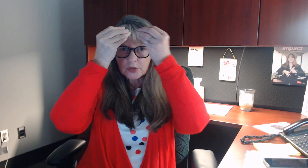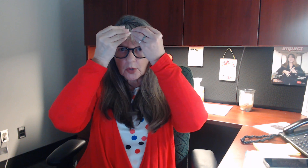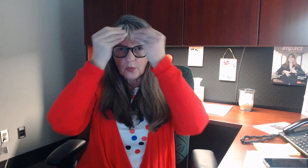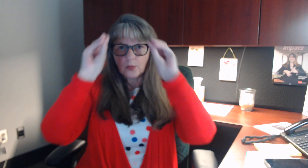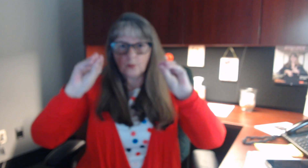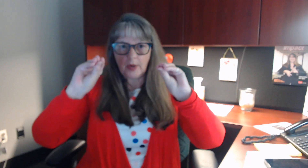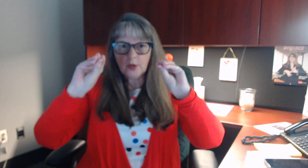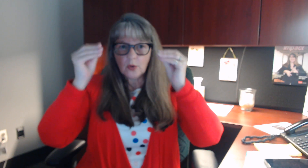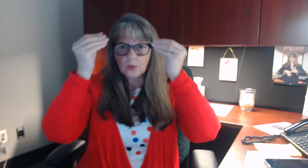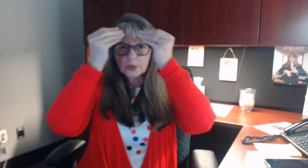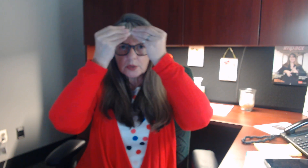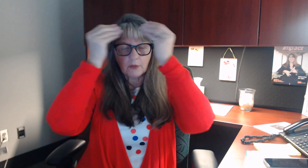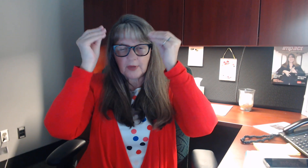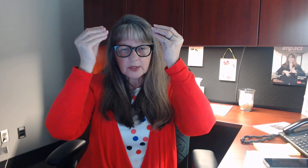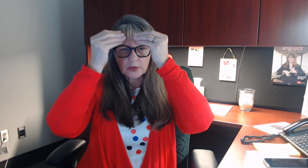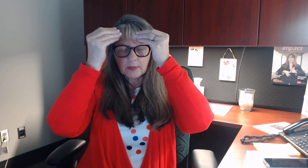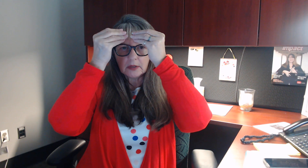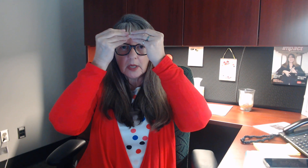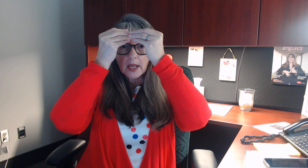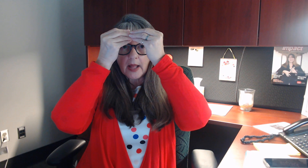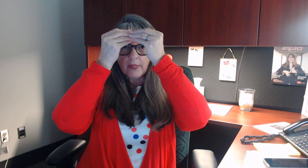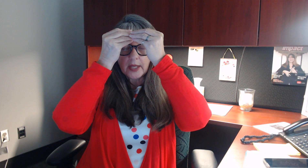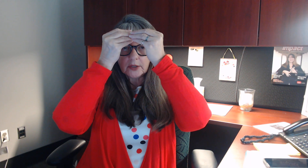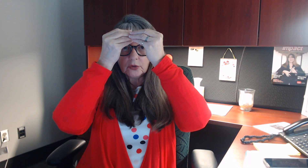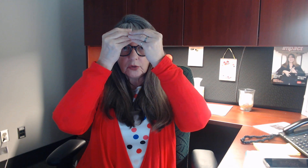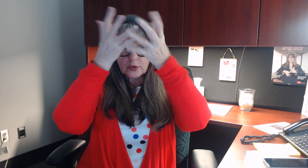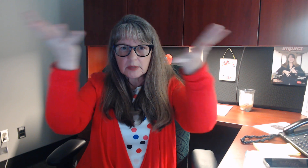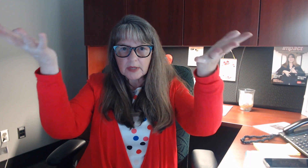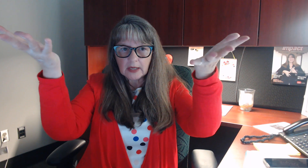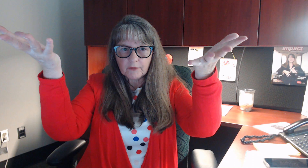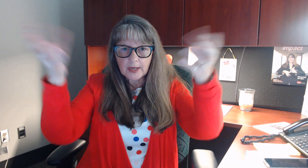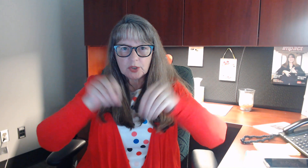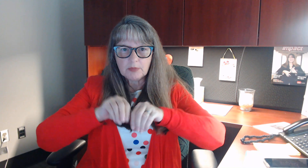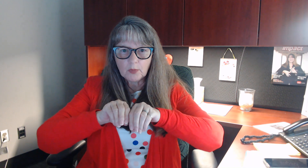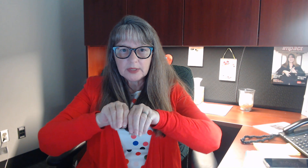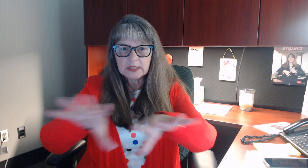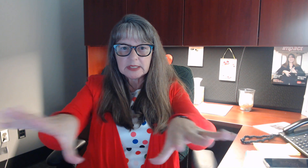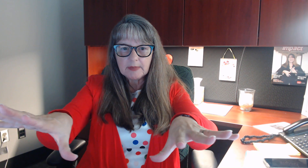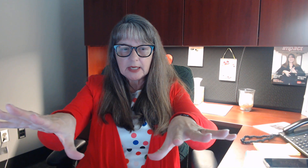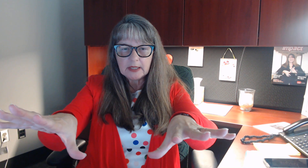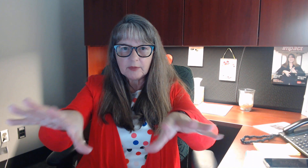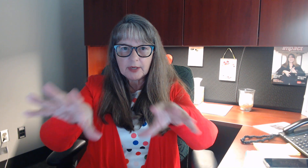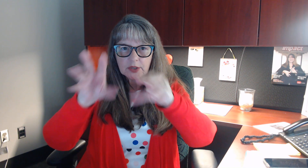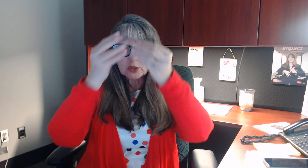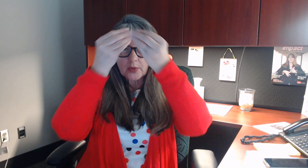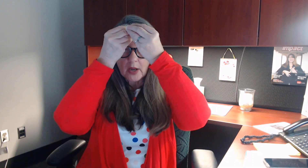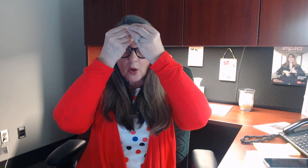so baby O's, or flattened O's, and then you disseminate information. Remember we disseminated information this way? Well,